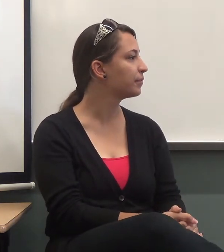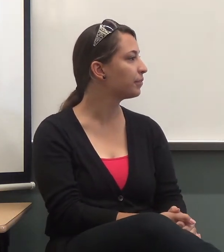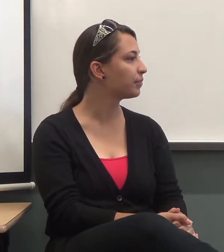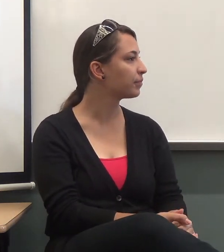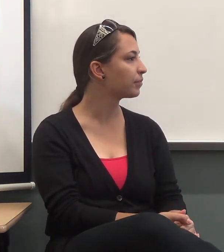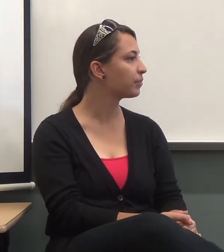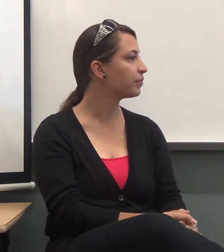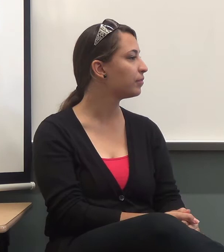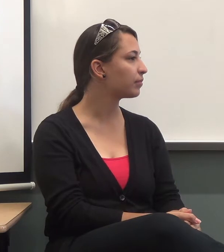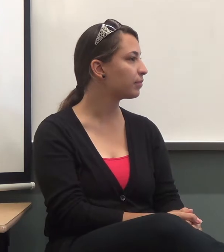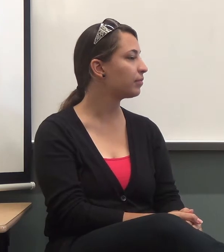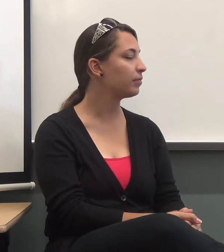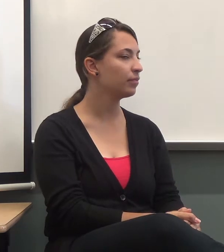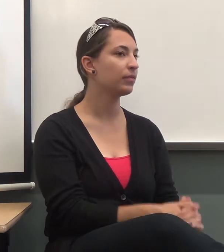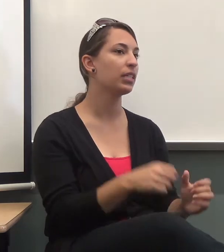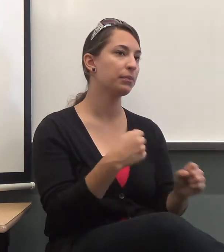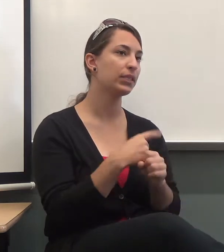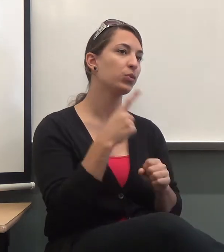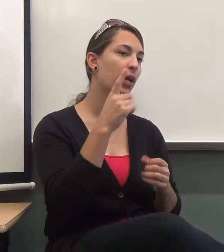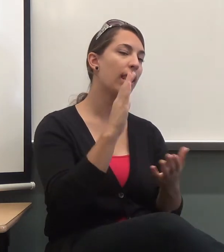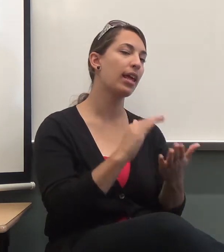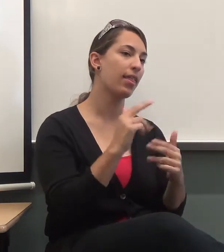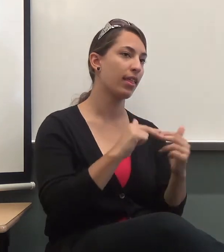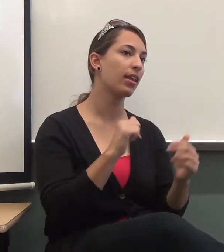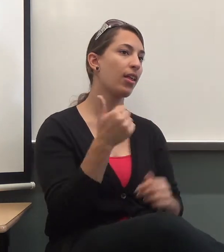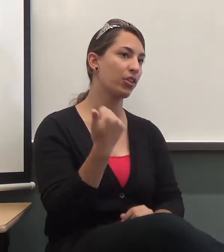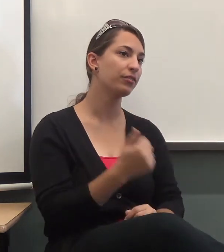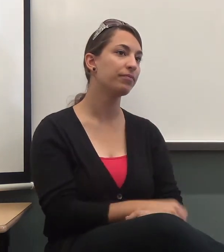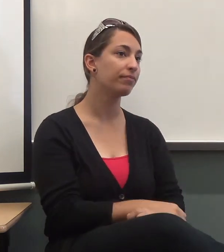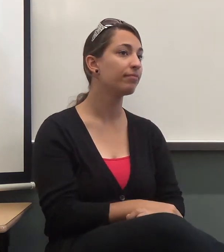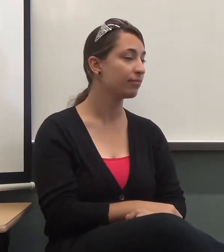Makes one lesser than the other. Okay? Lesser than the other, so it connects.